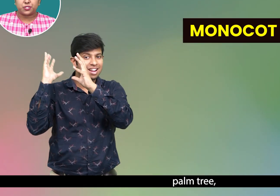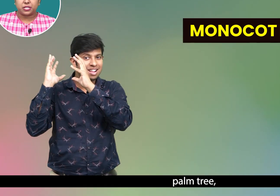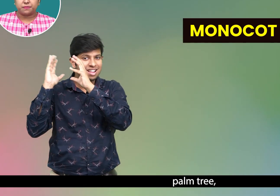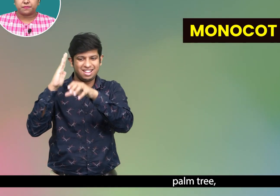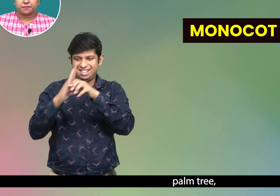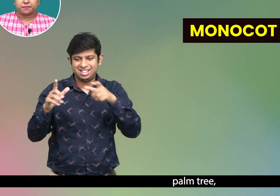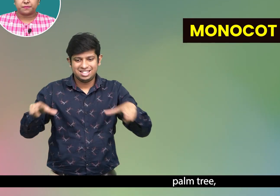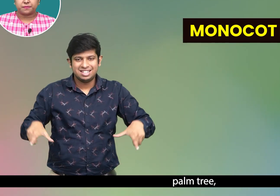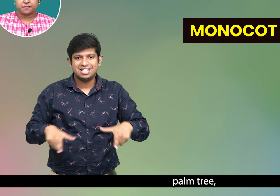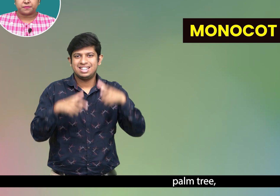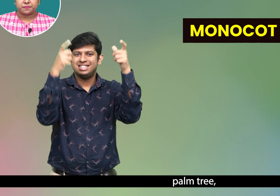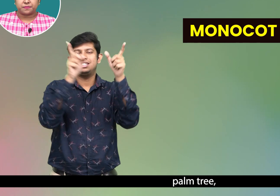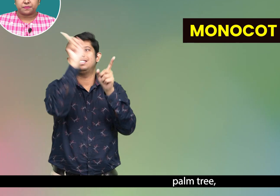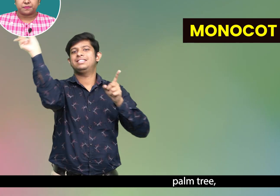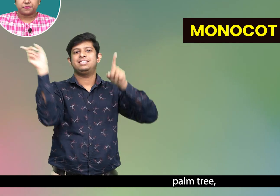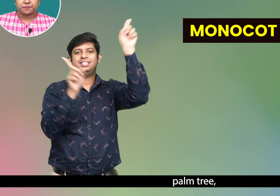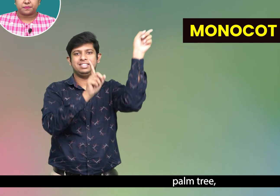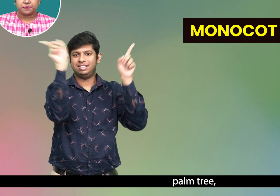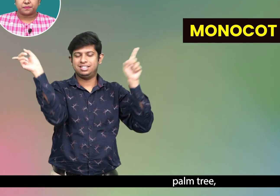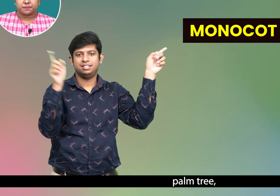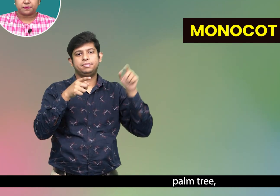palm tree